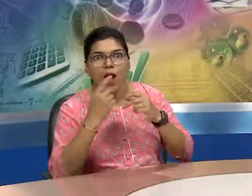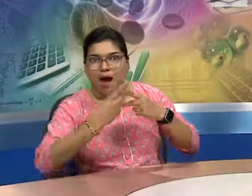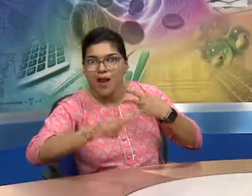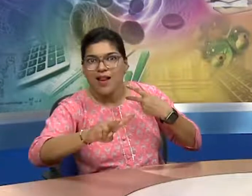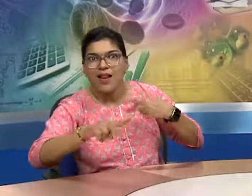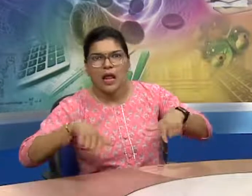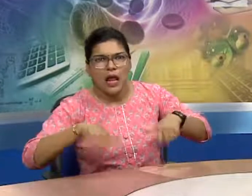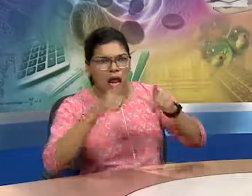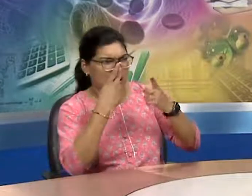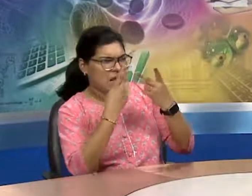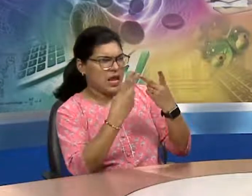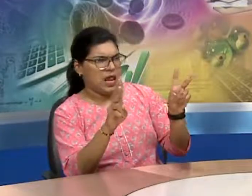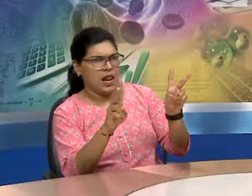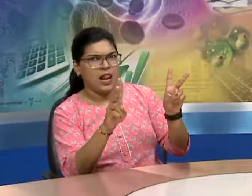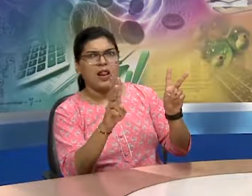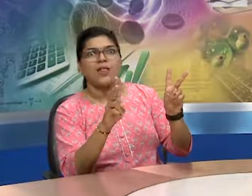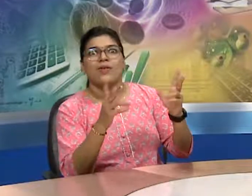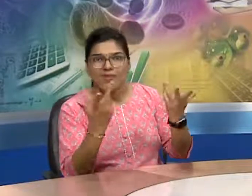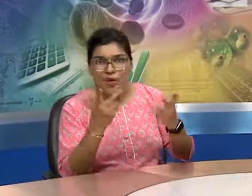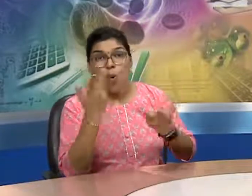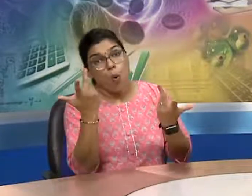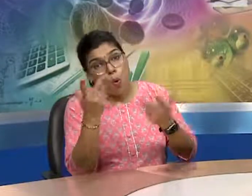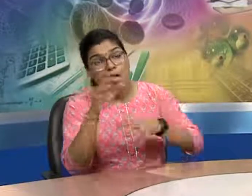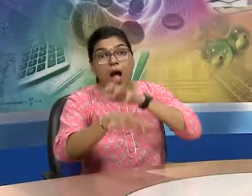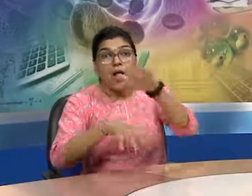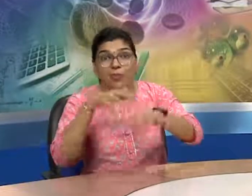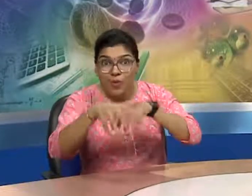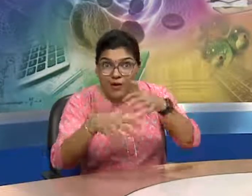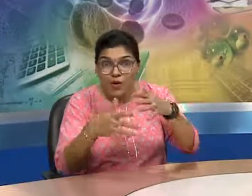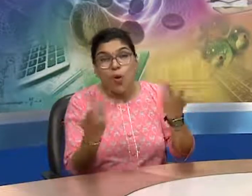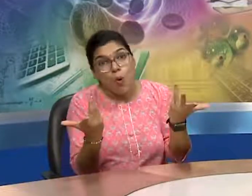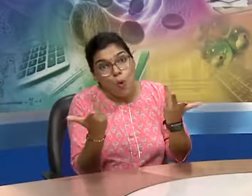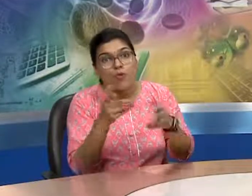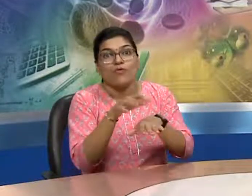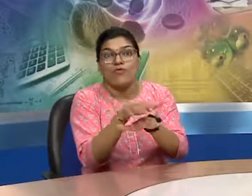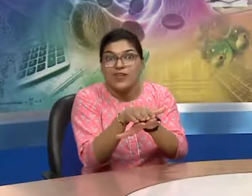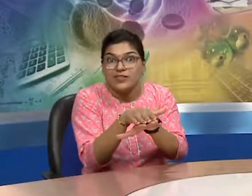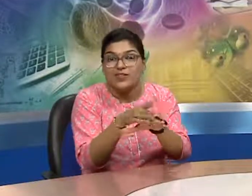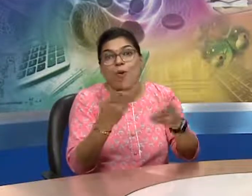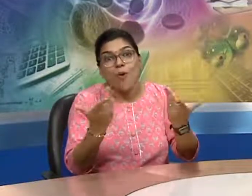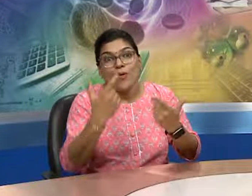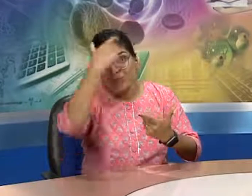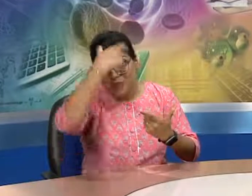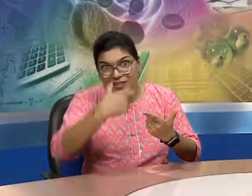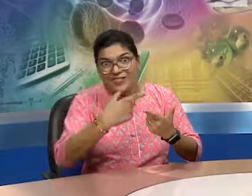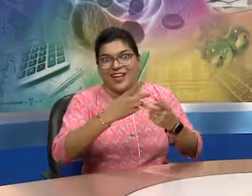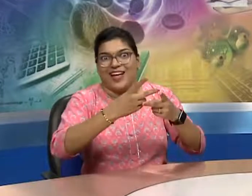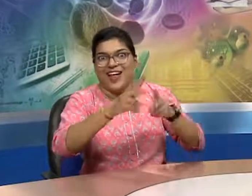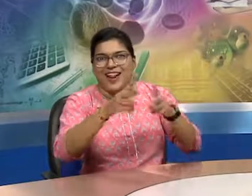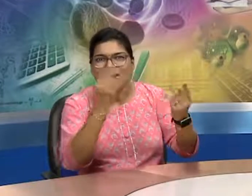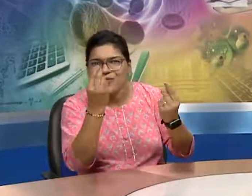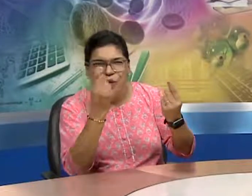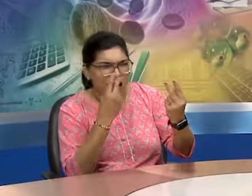the water, temperature, all the trees and all the natural